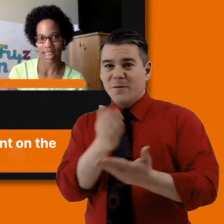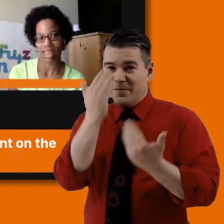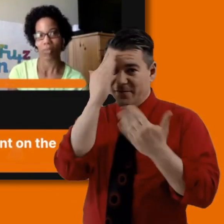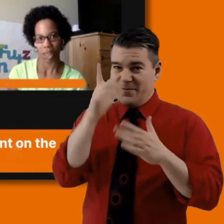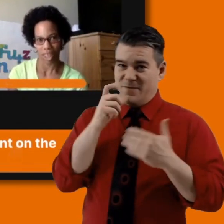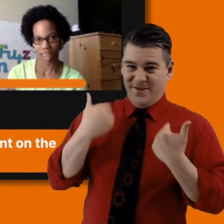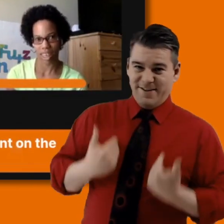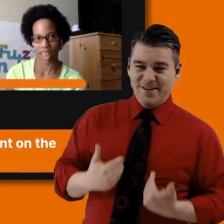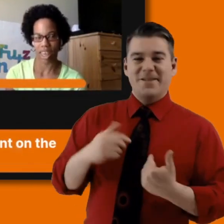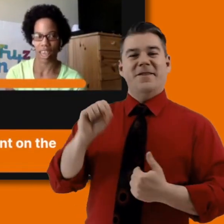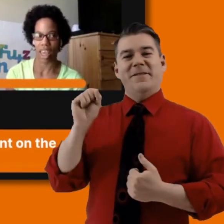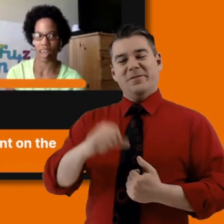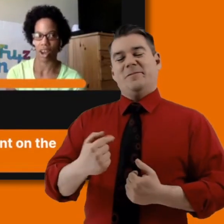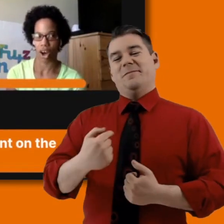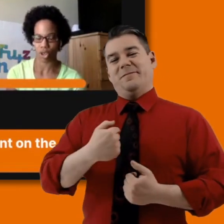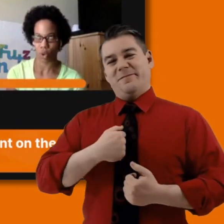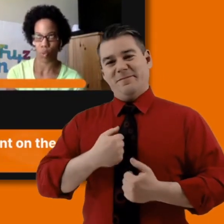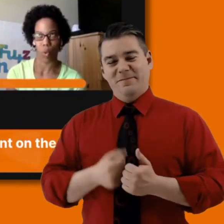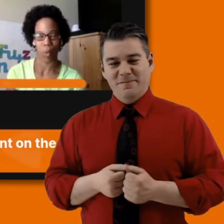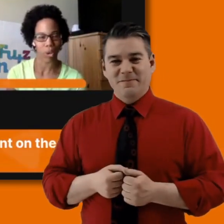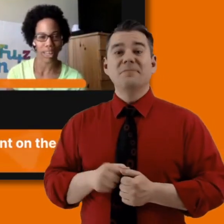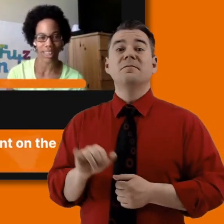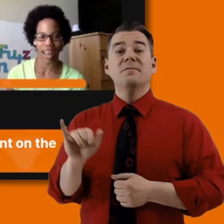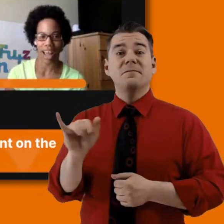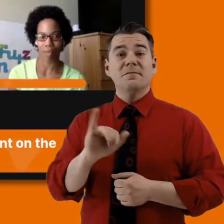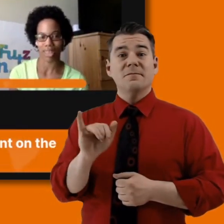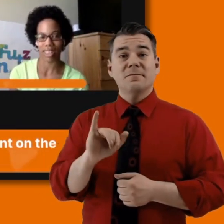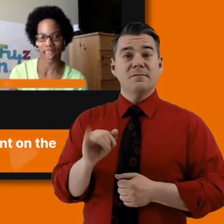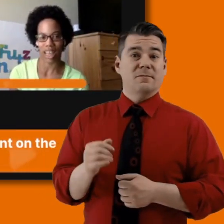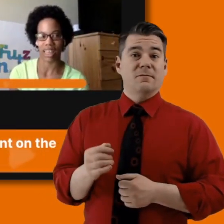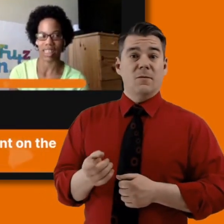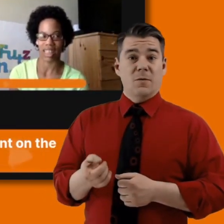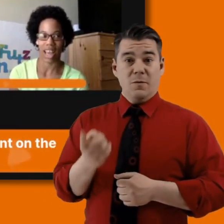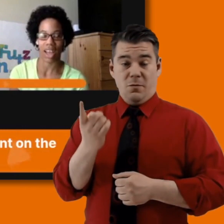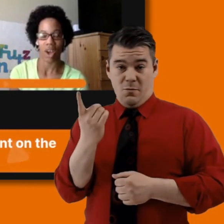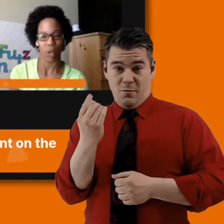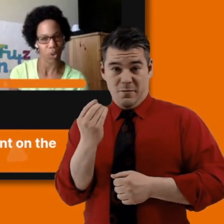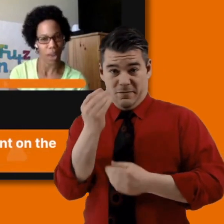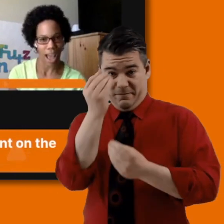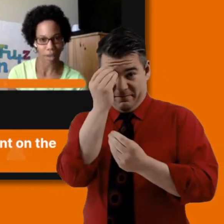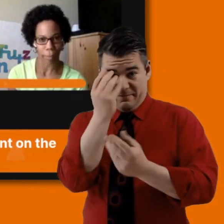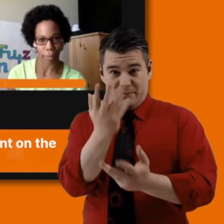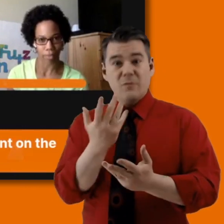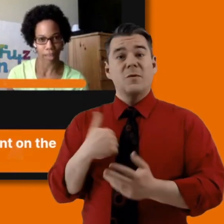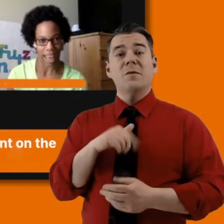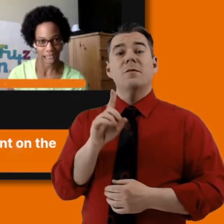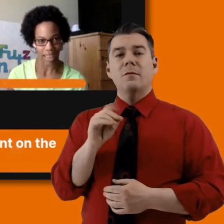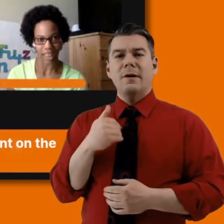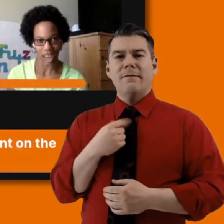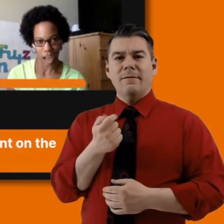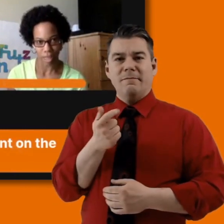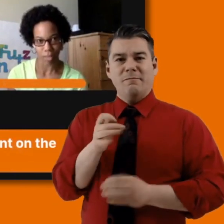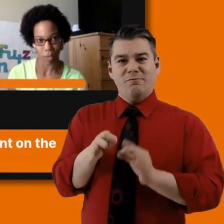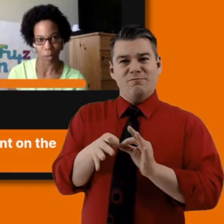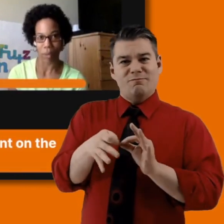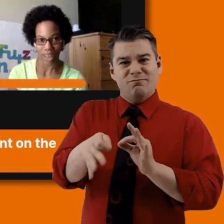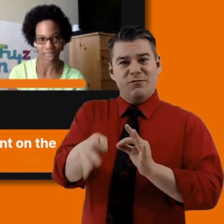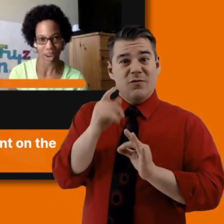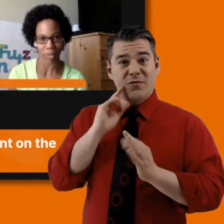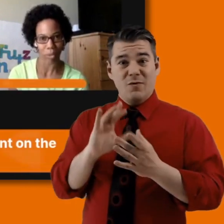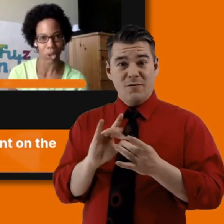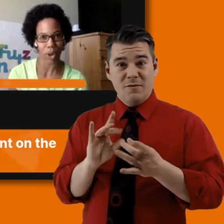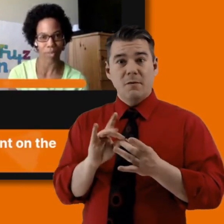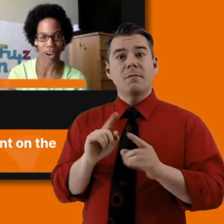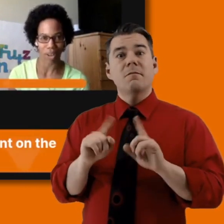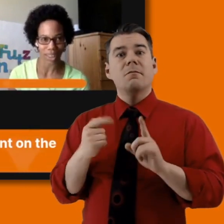yes, that's me. And also, one more thing that I have to say is that we do have a bit of a lag in the comments, but we want to hear